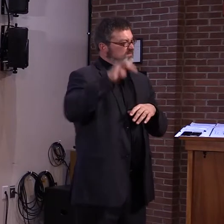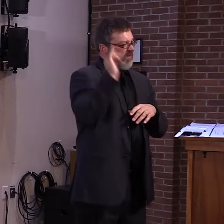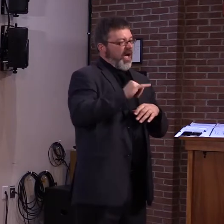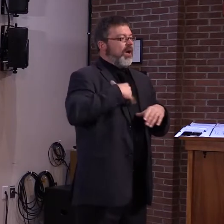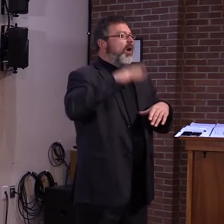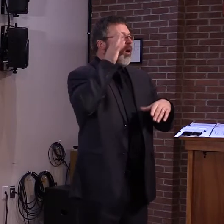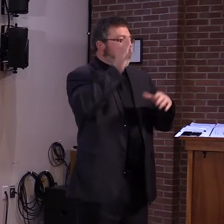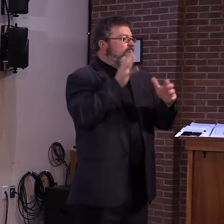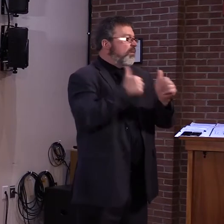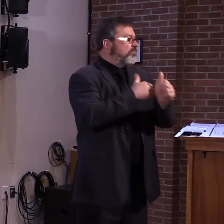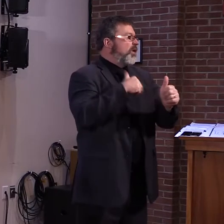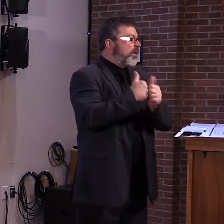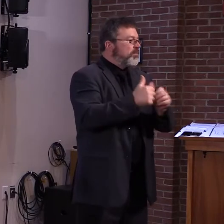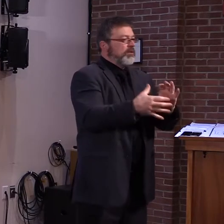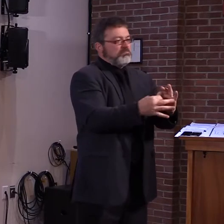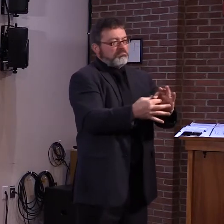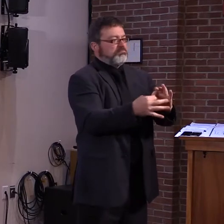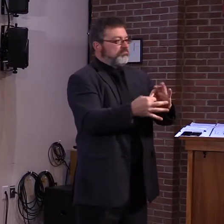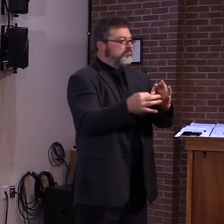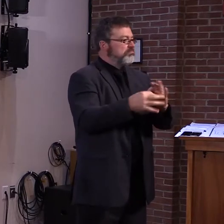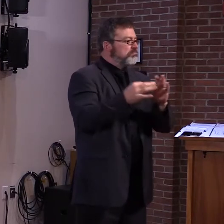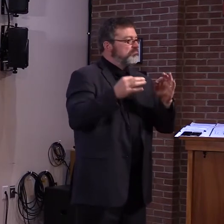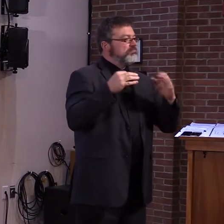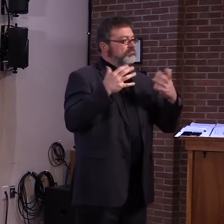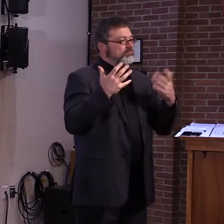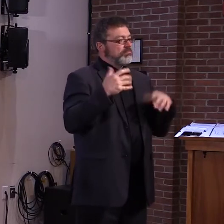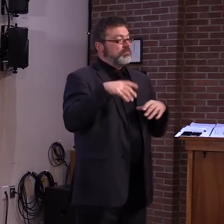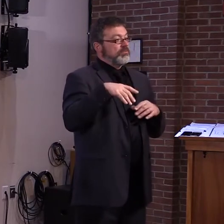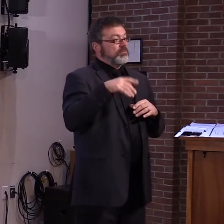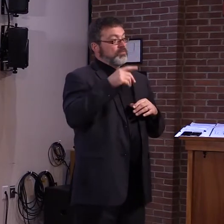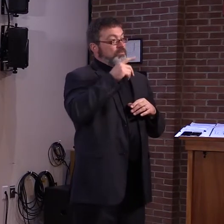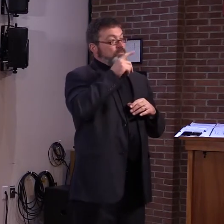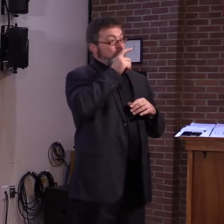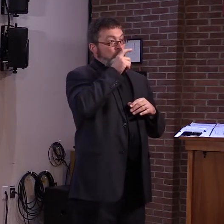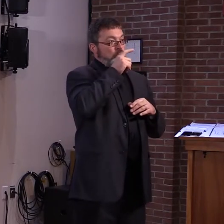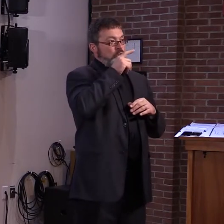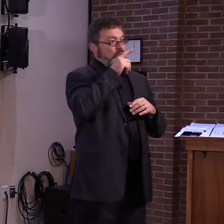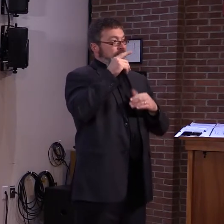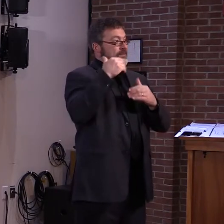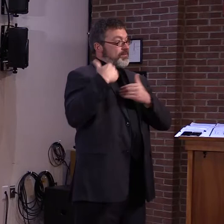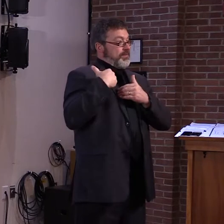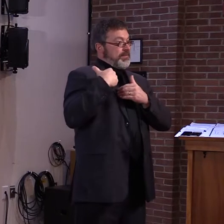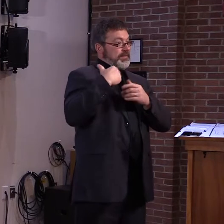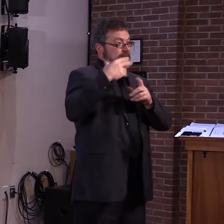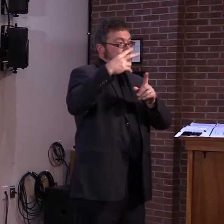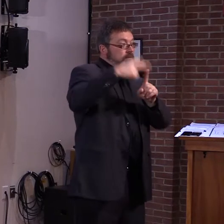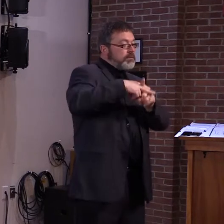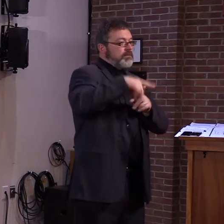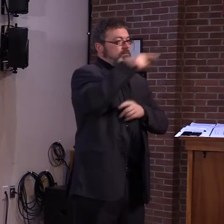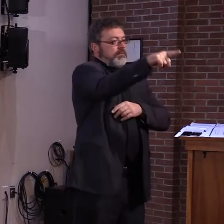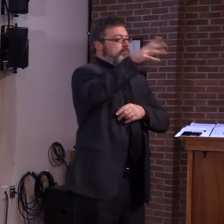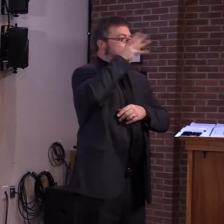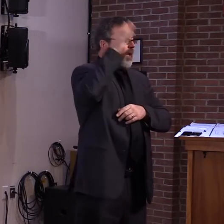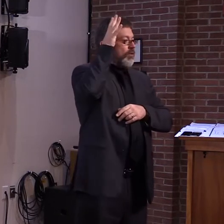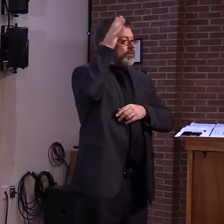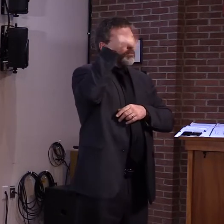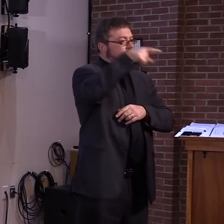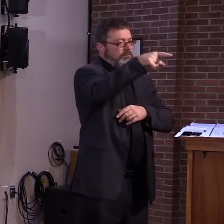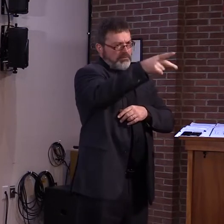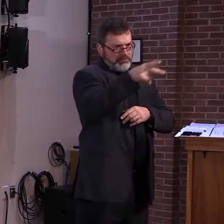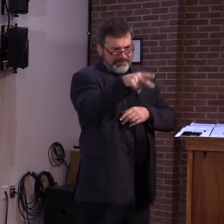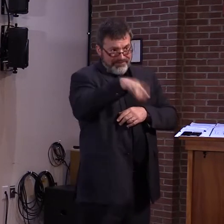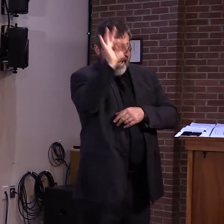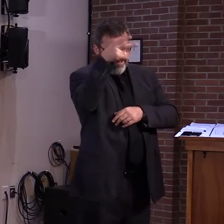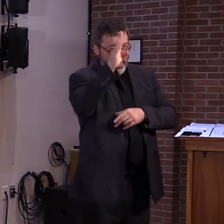to the parents to take advantage of those opportunities. We haven't stopped identifying hubs in their